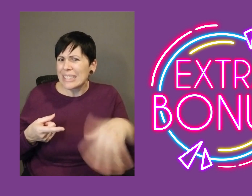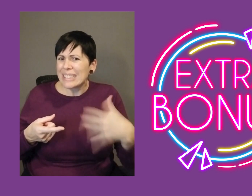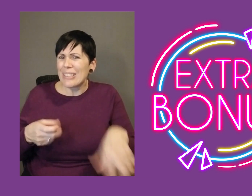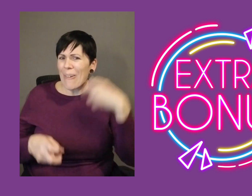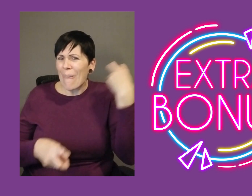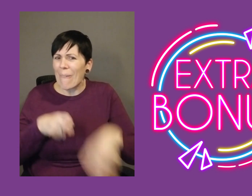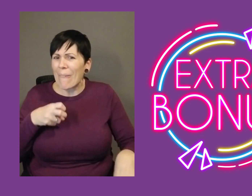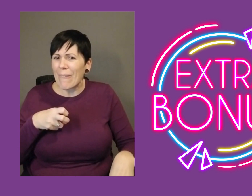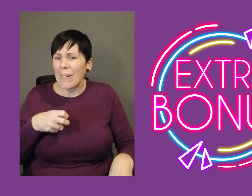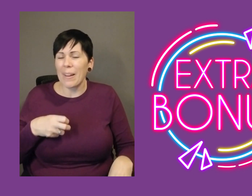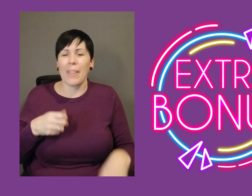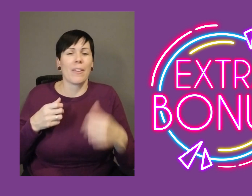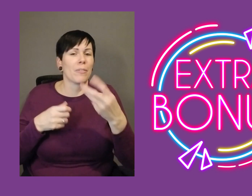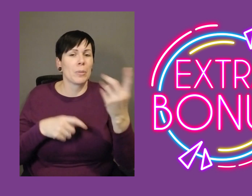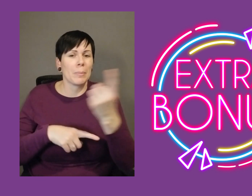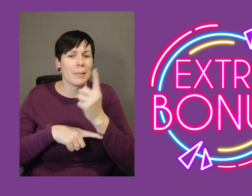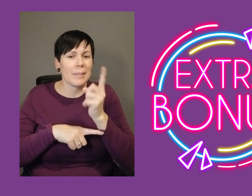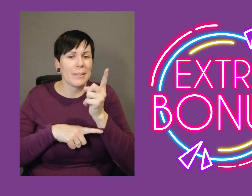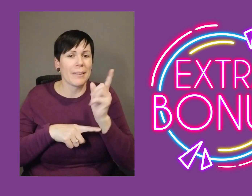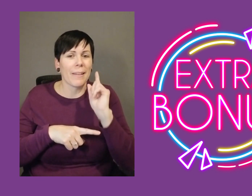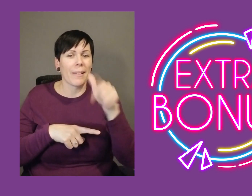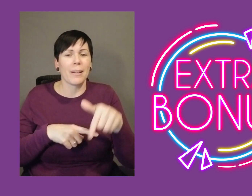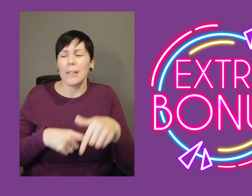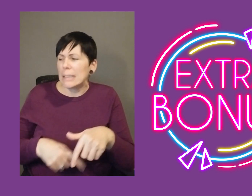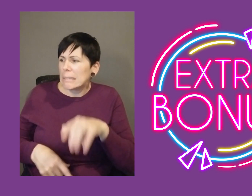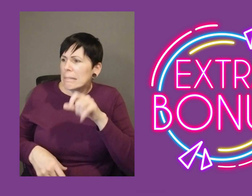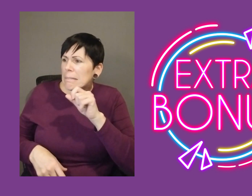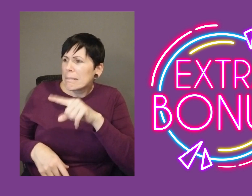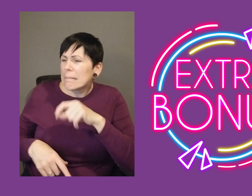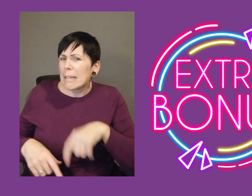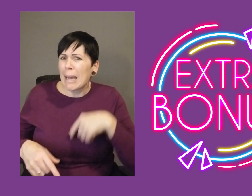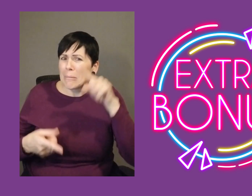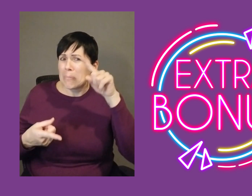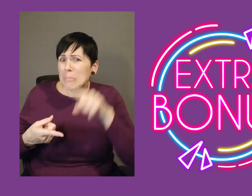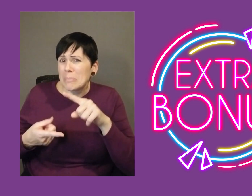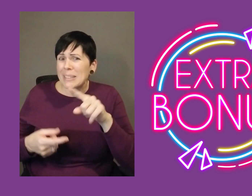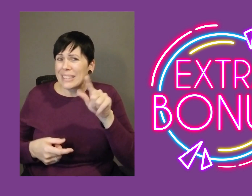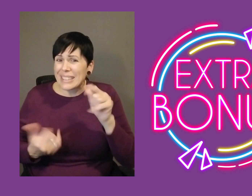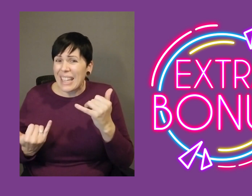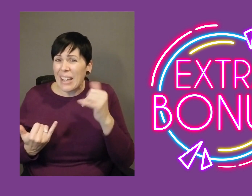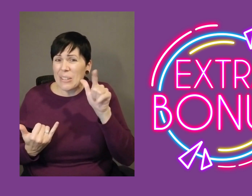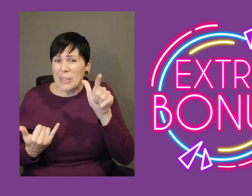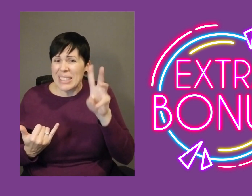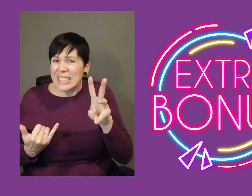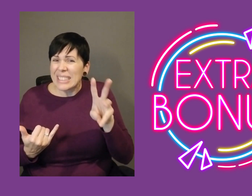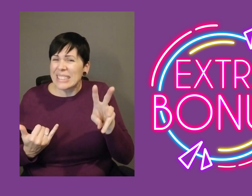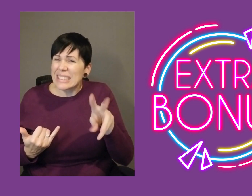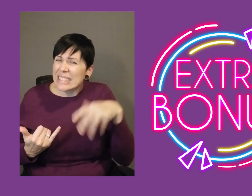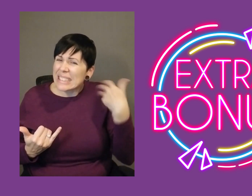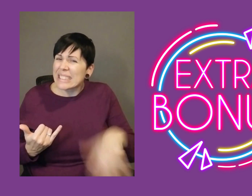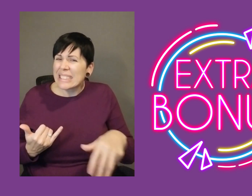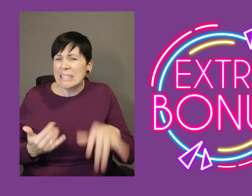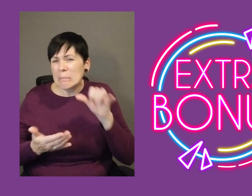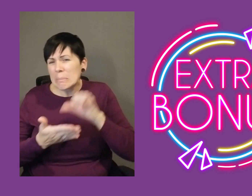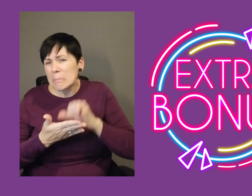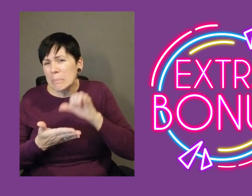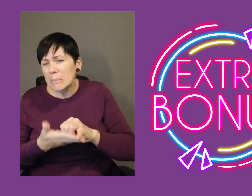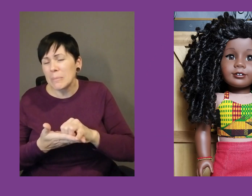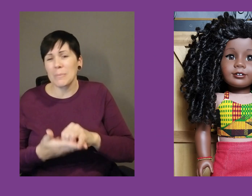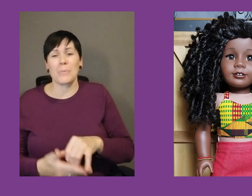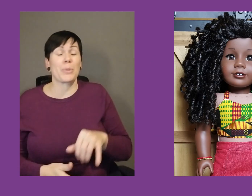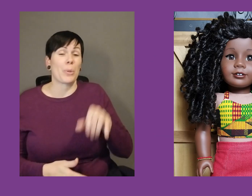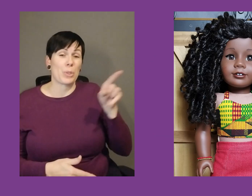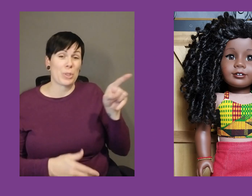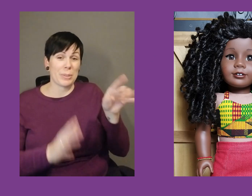go through them in order, and then I'll maybe do like a little Venn diagram or something to show where we overlap. So she picked